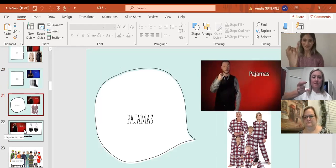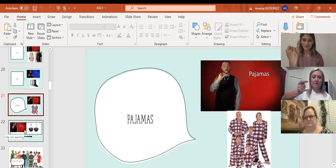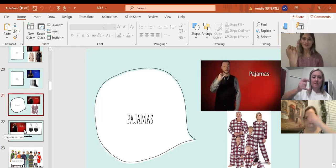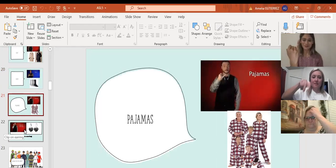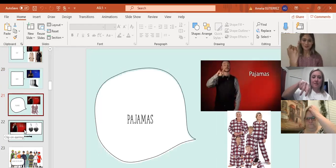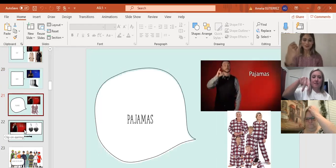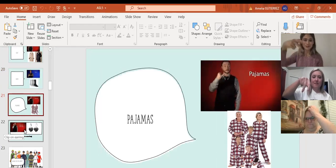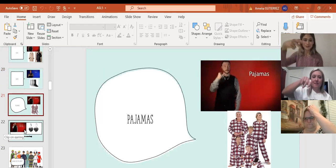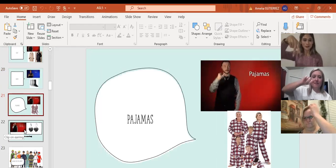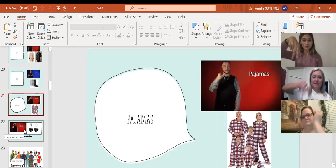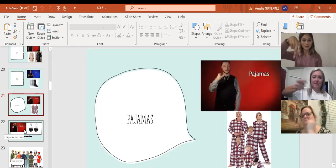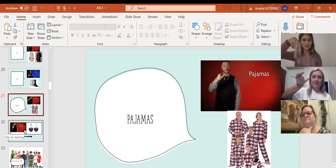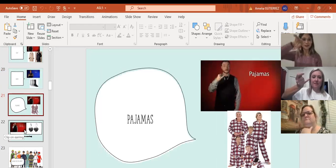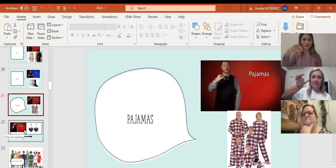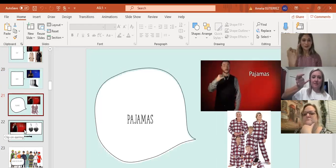and then the letter J.